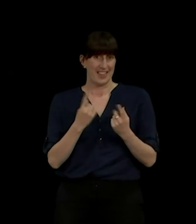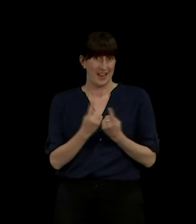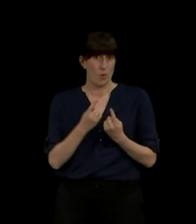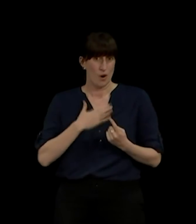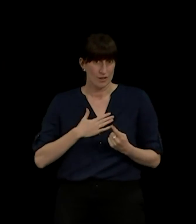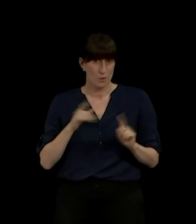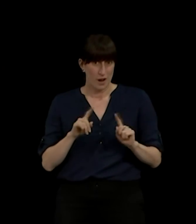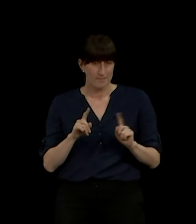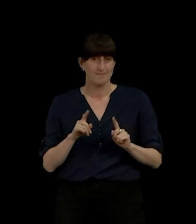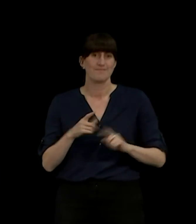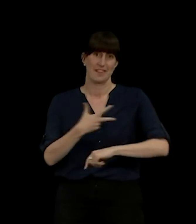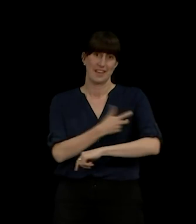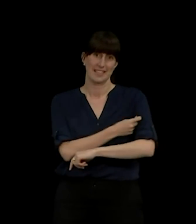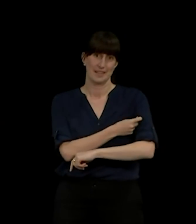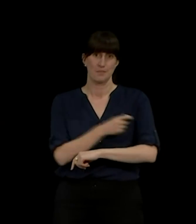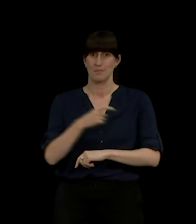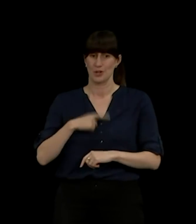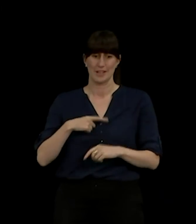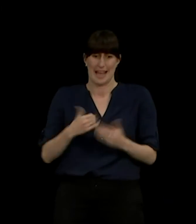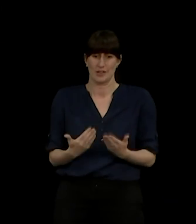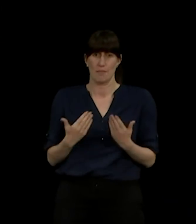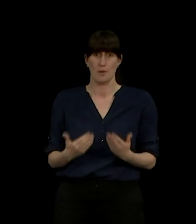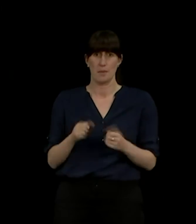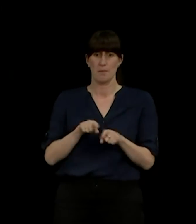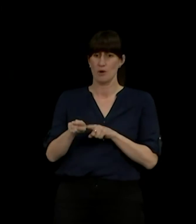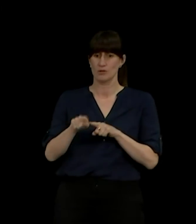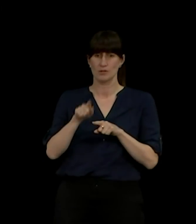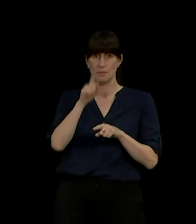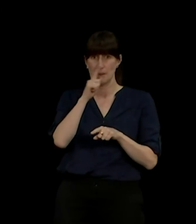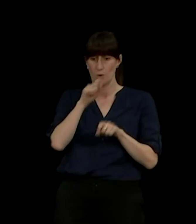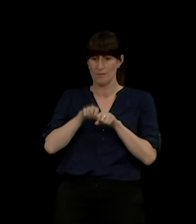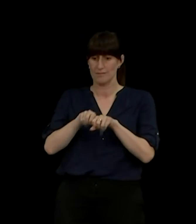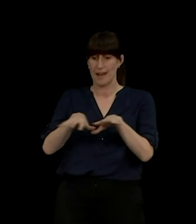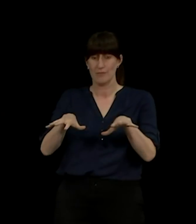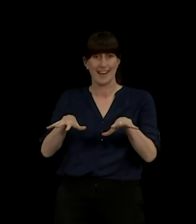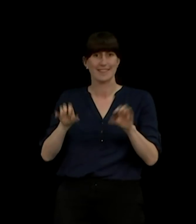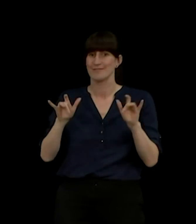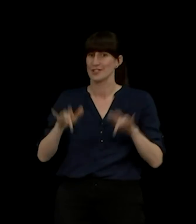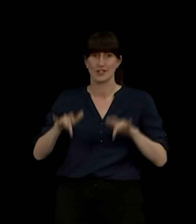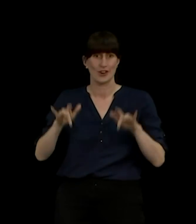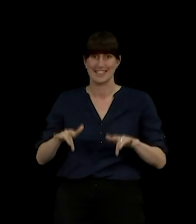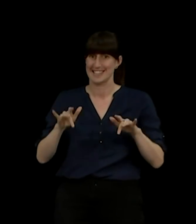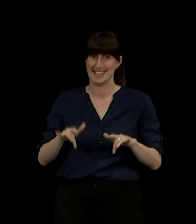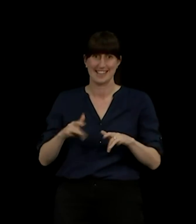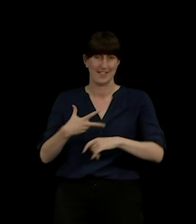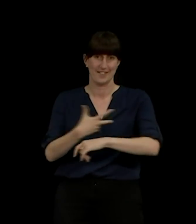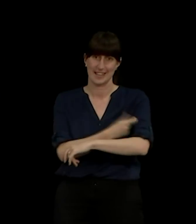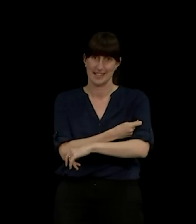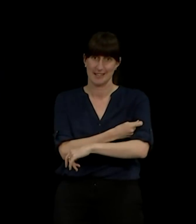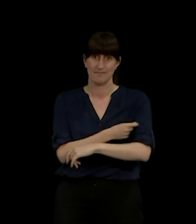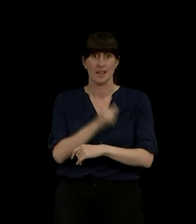those in our current outbreak have not been vaccinated. Those who have not had a vaccine in New Zealand